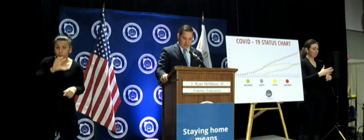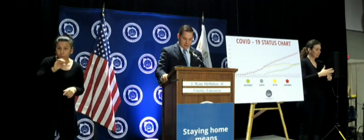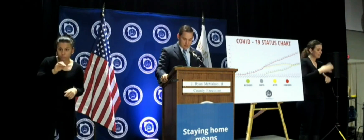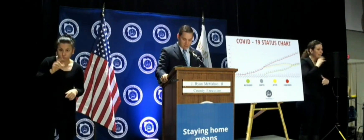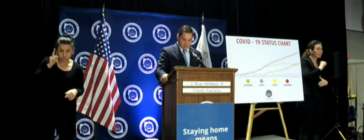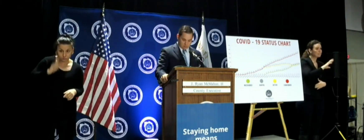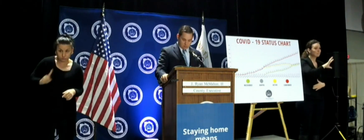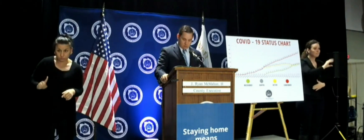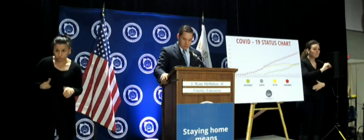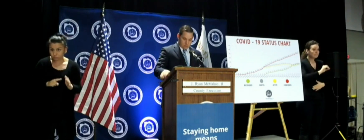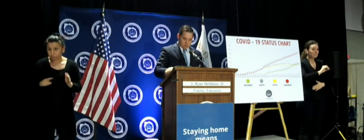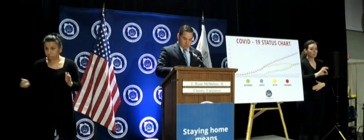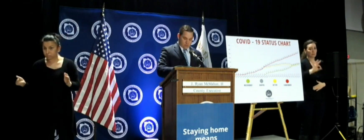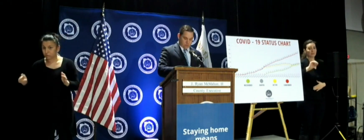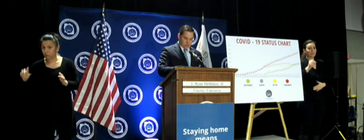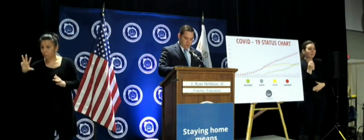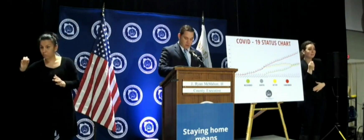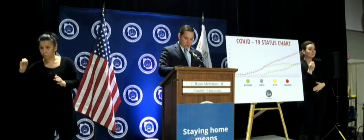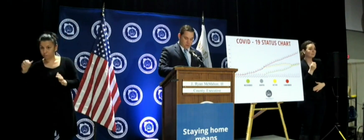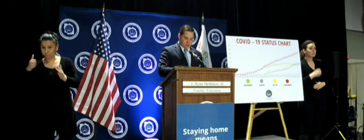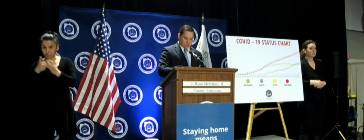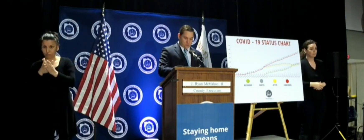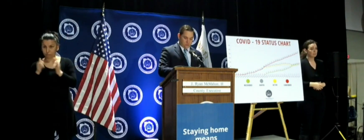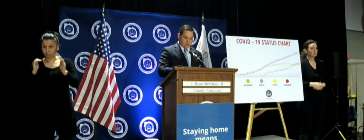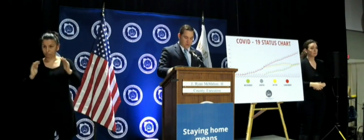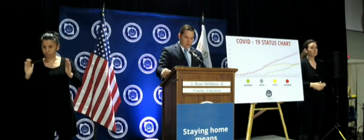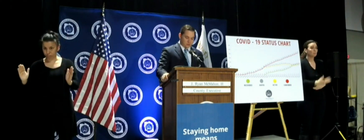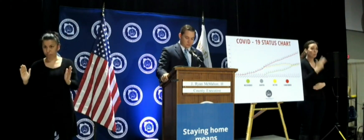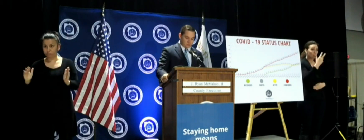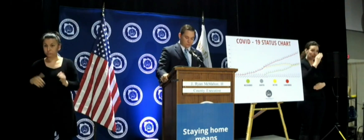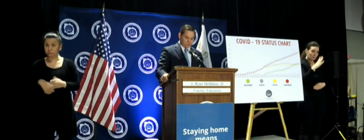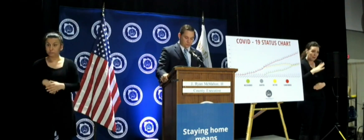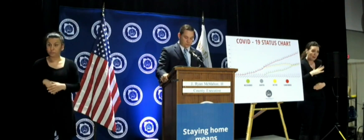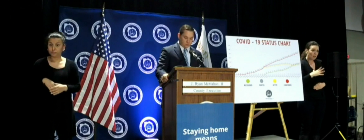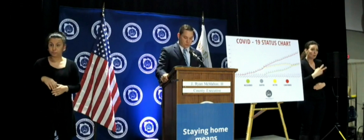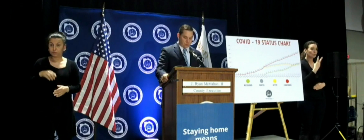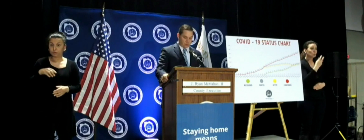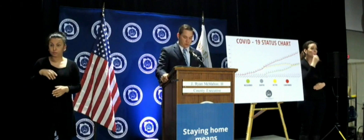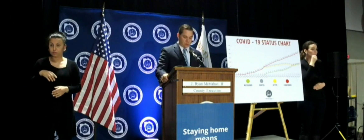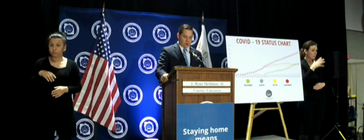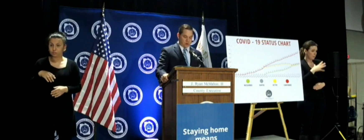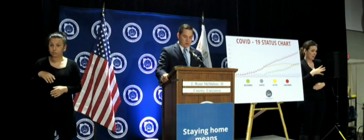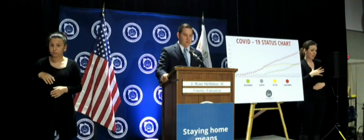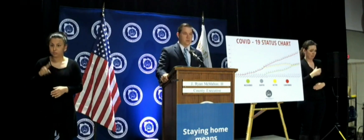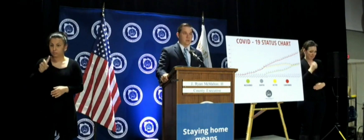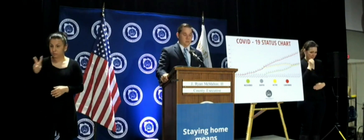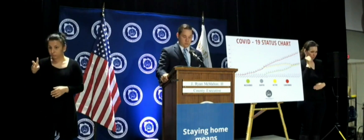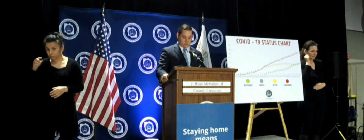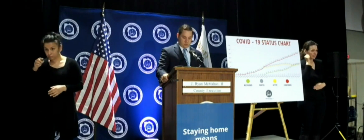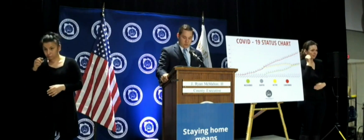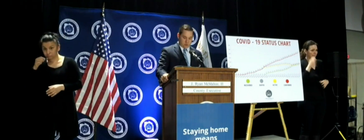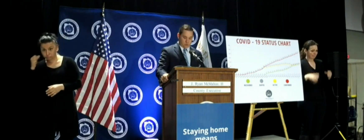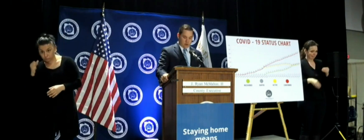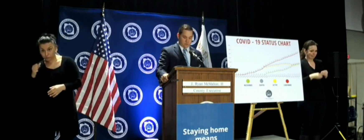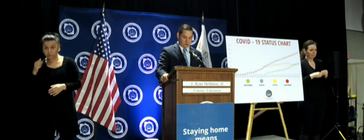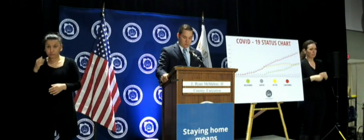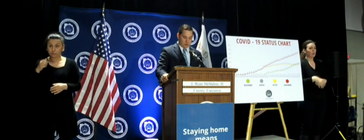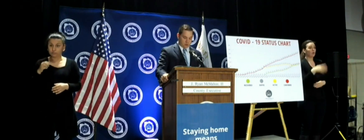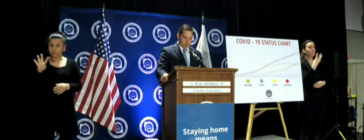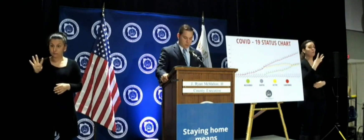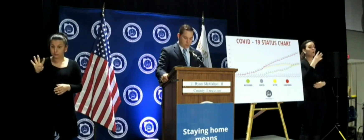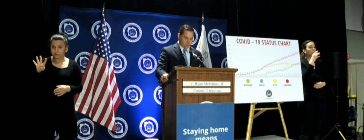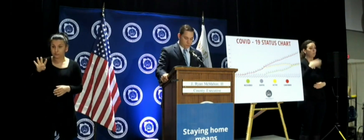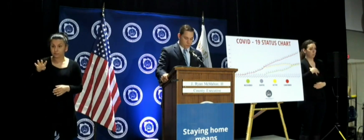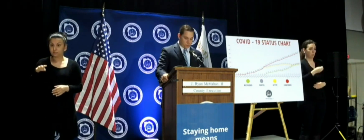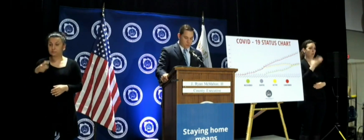their 90s. We had 3 males with 2 females, 4 Caucasian neighbors, and 1 African